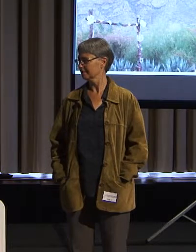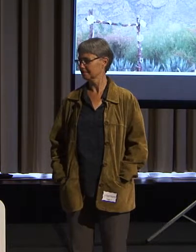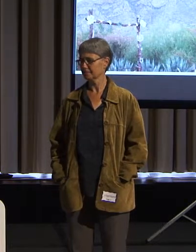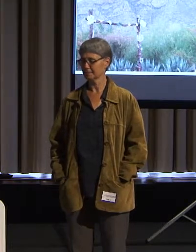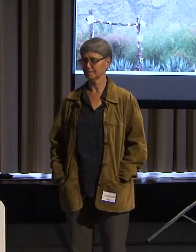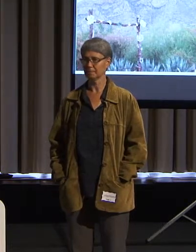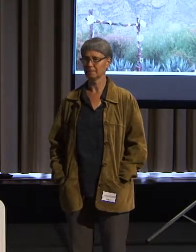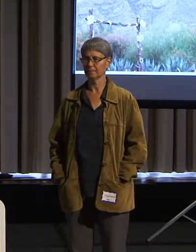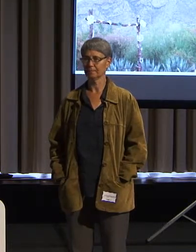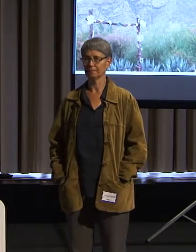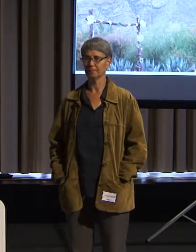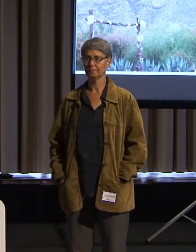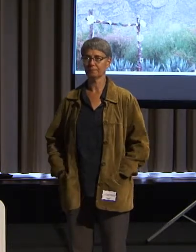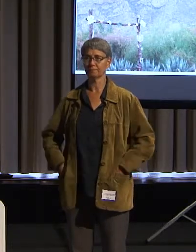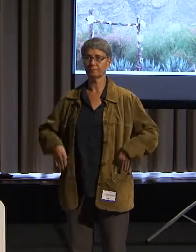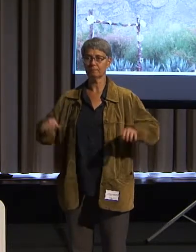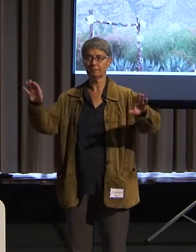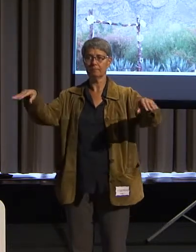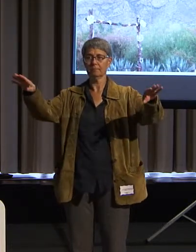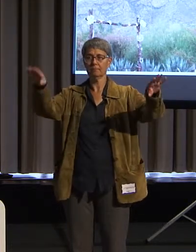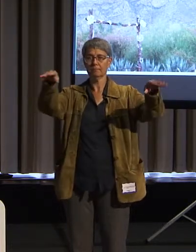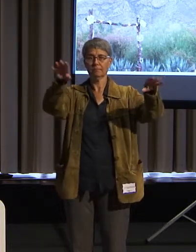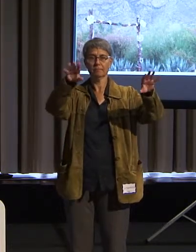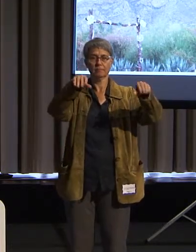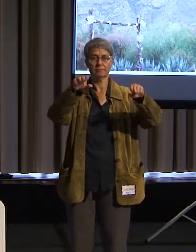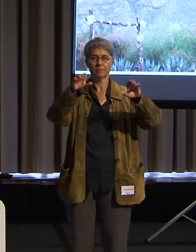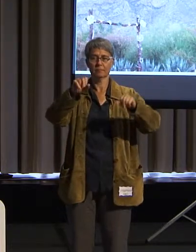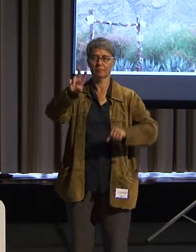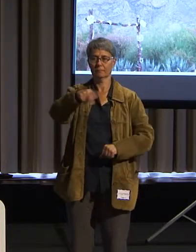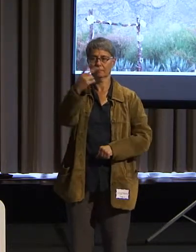So if you're talking to a partner, you'll want to switch people.